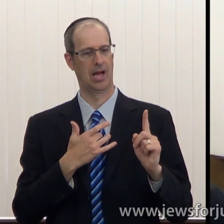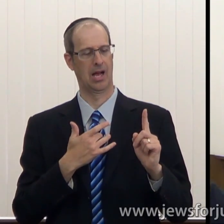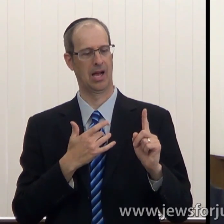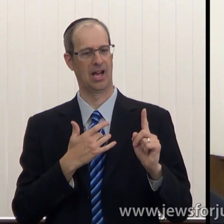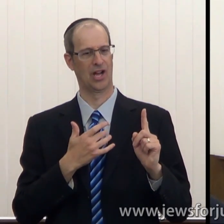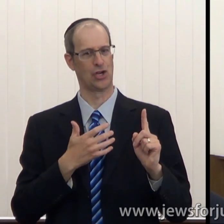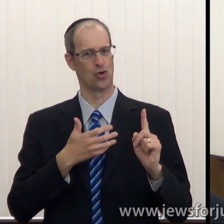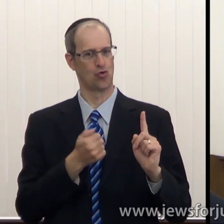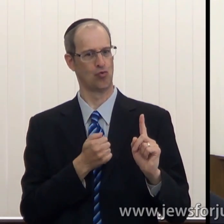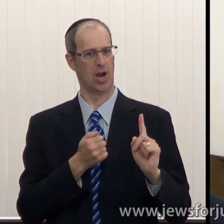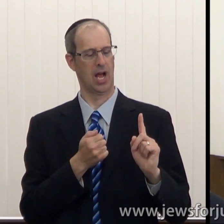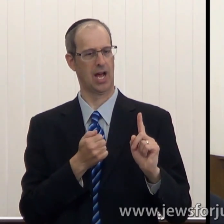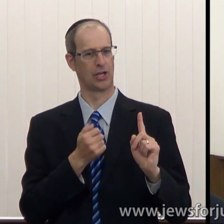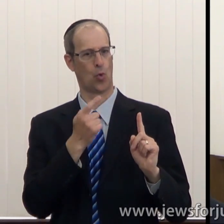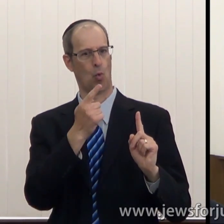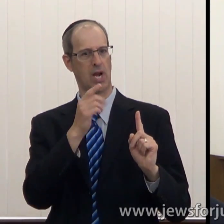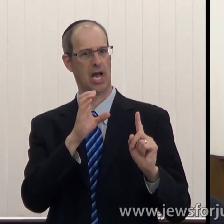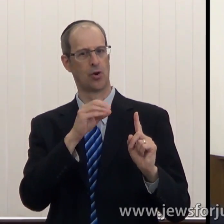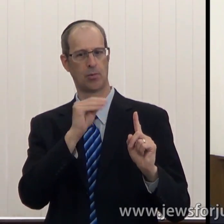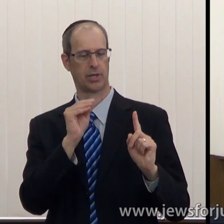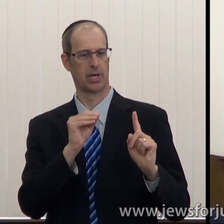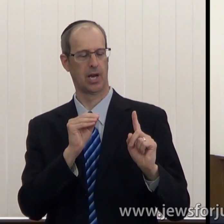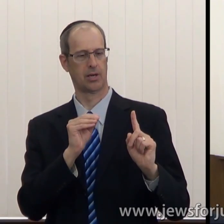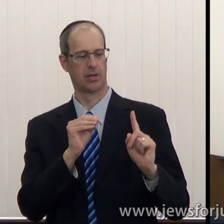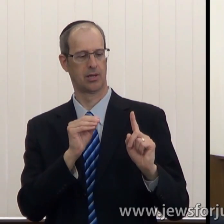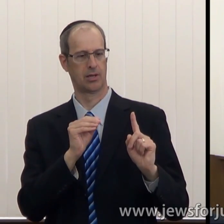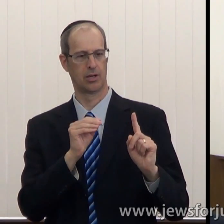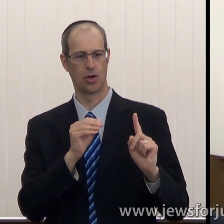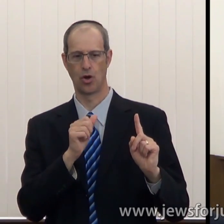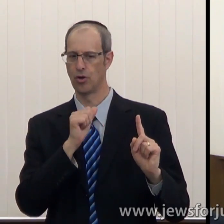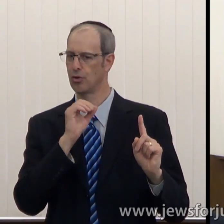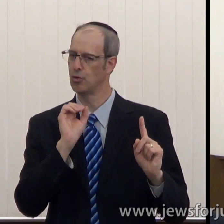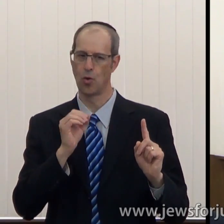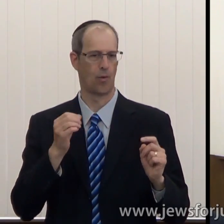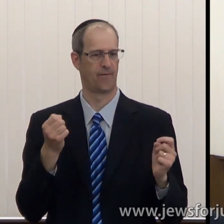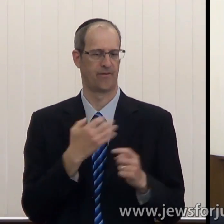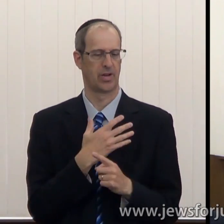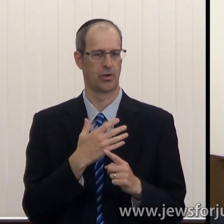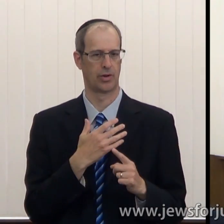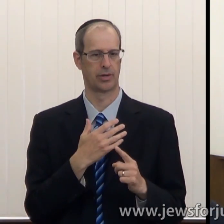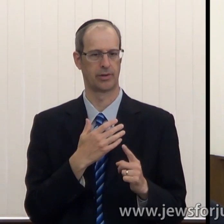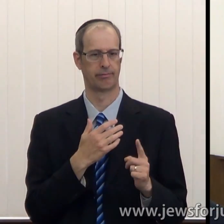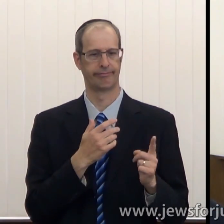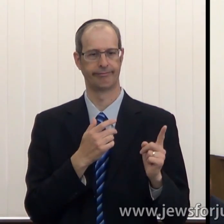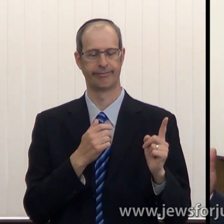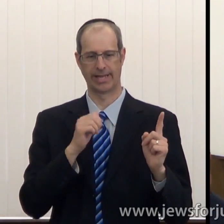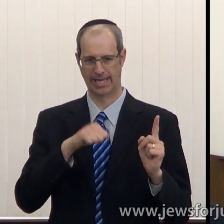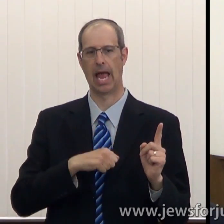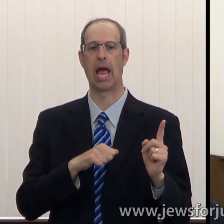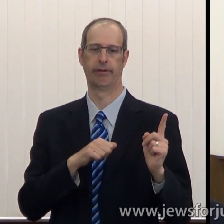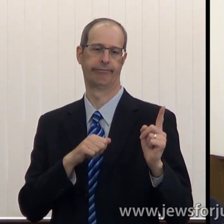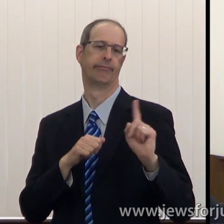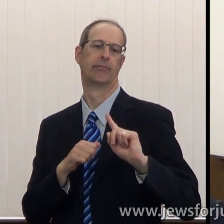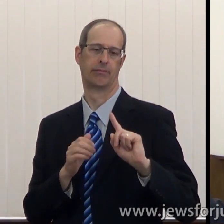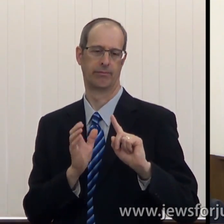friend 100%. You have no fears at all. So